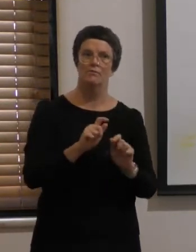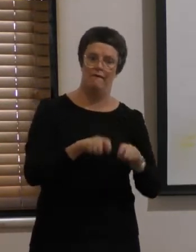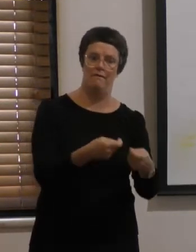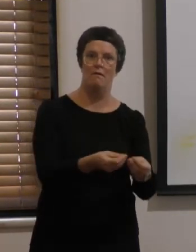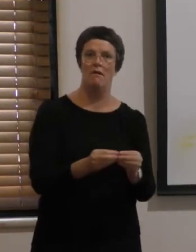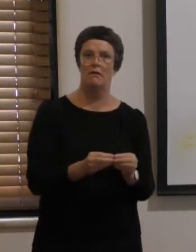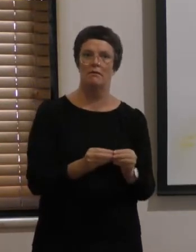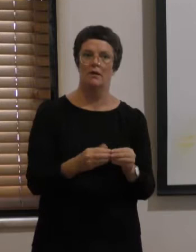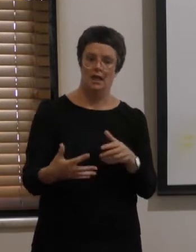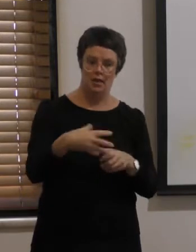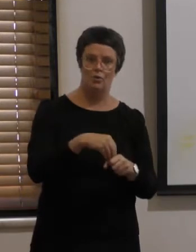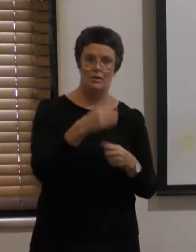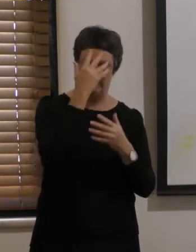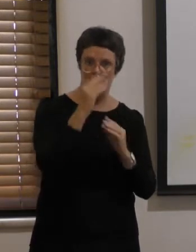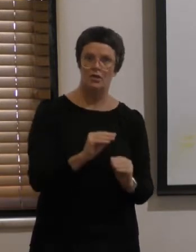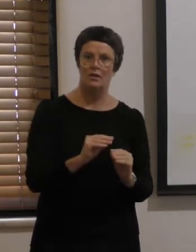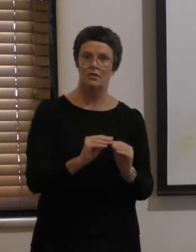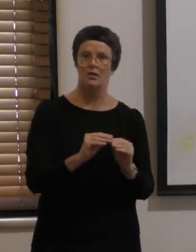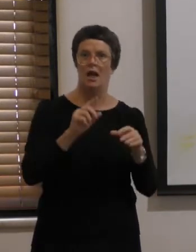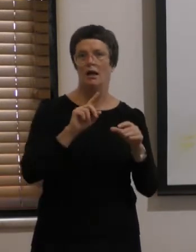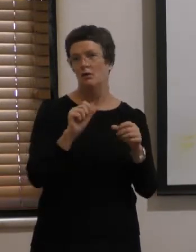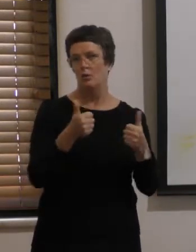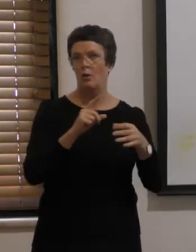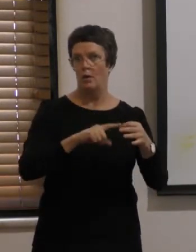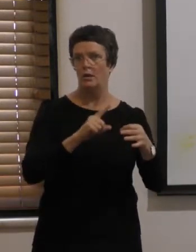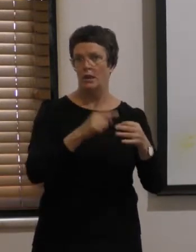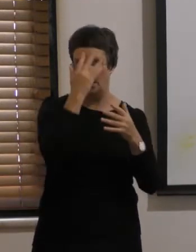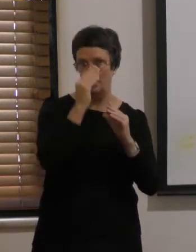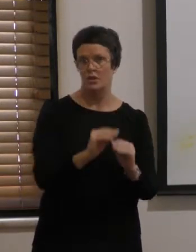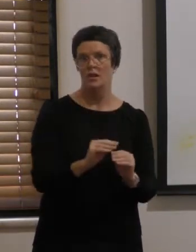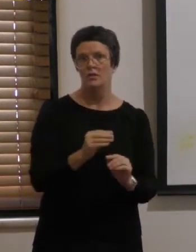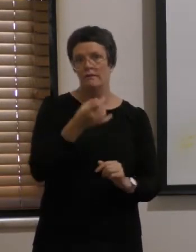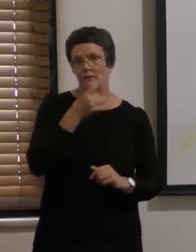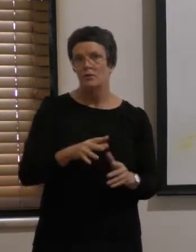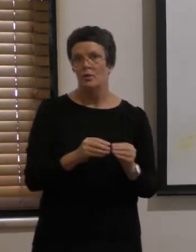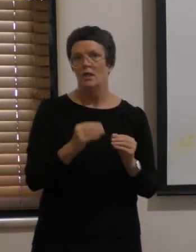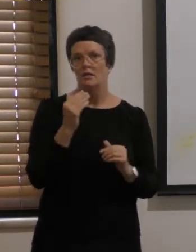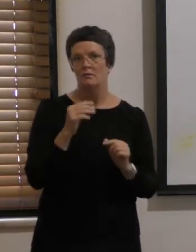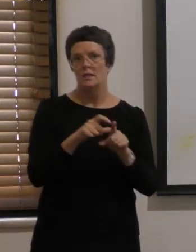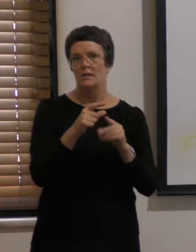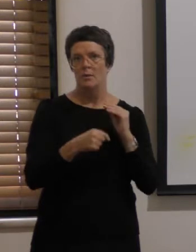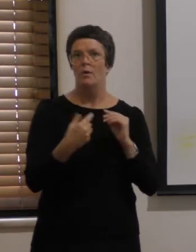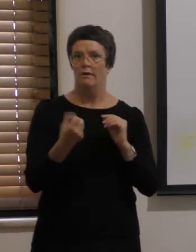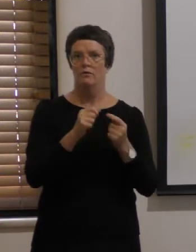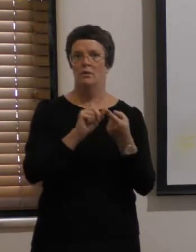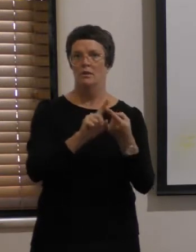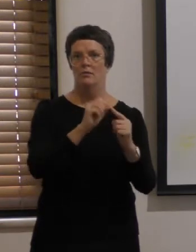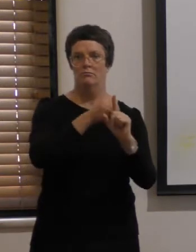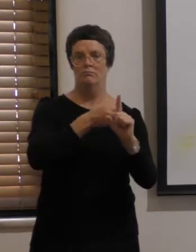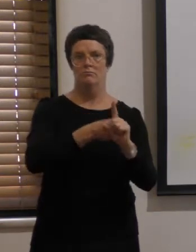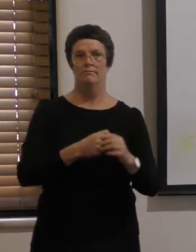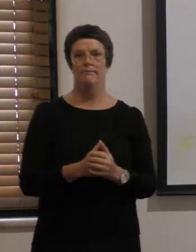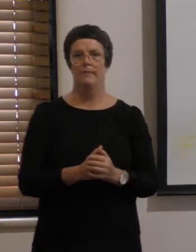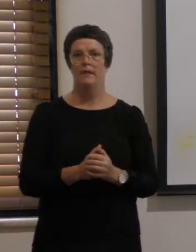an inclusive education for kids with disability. And there's been a number of state and territory inclusive